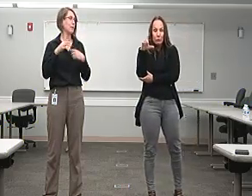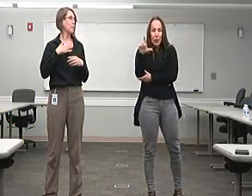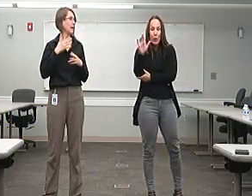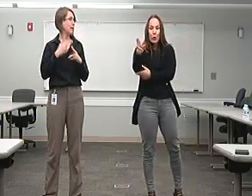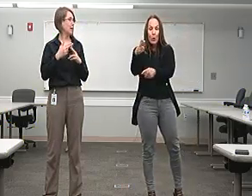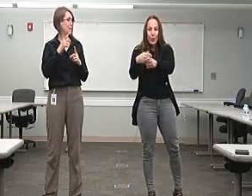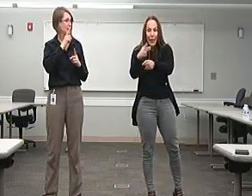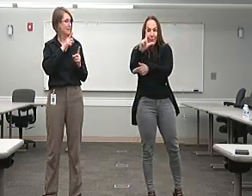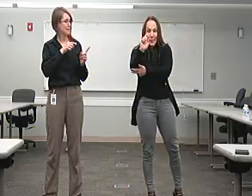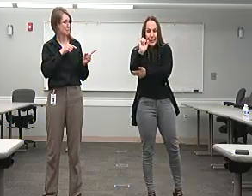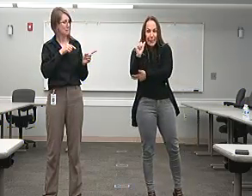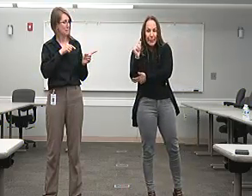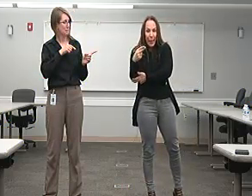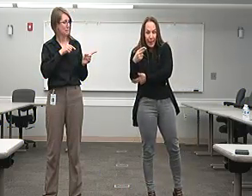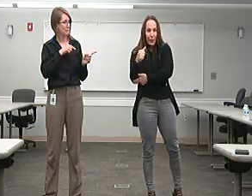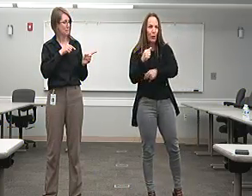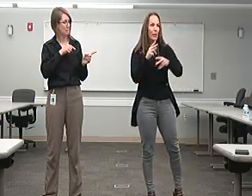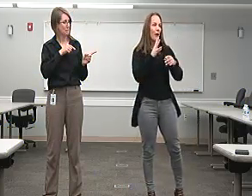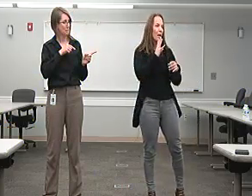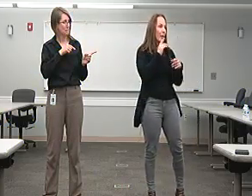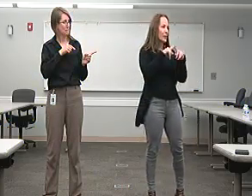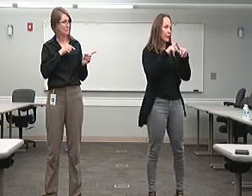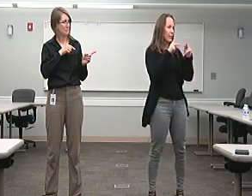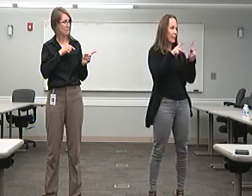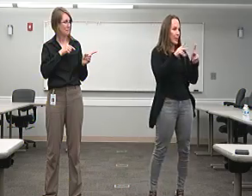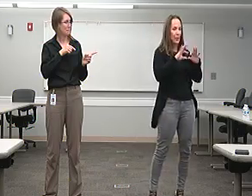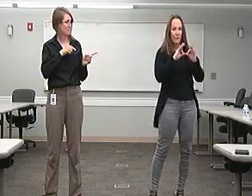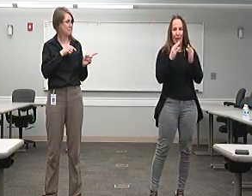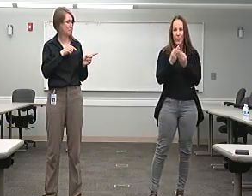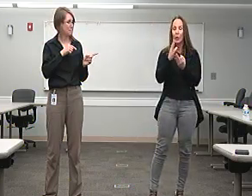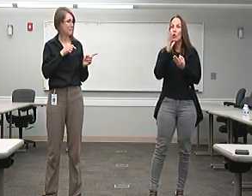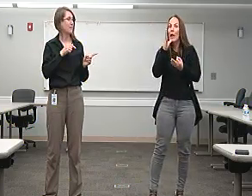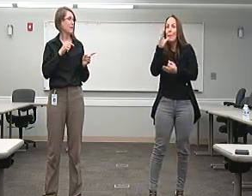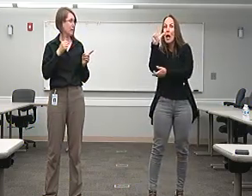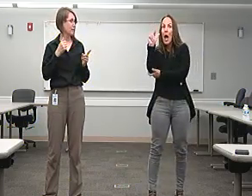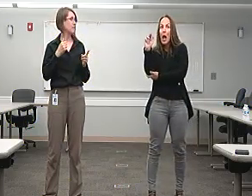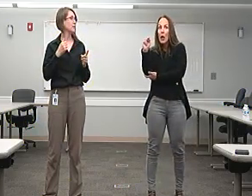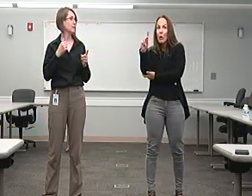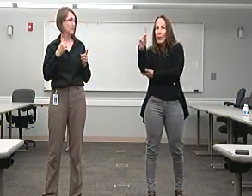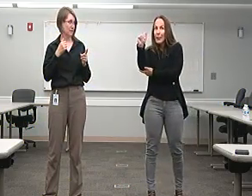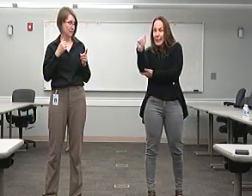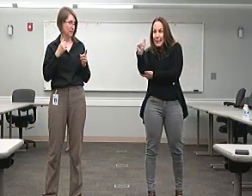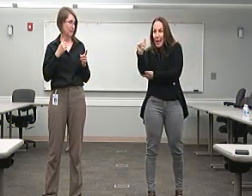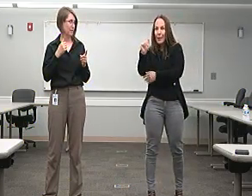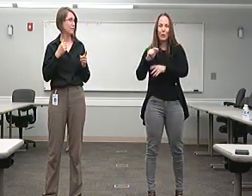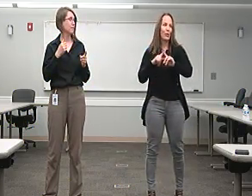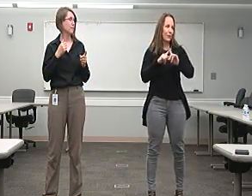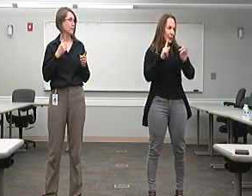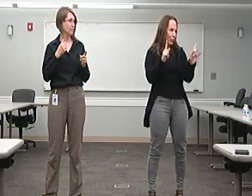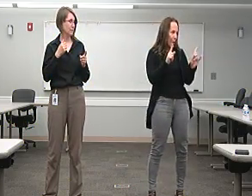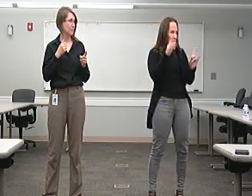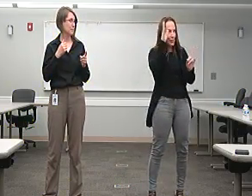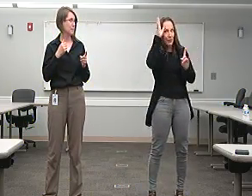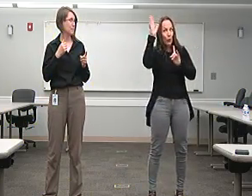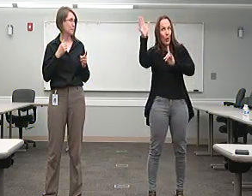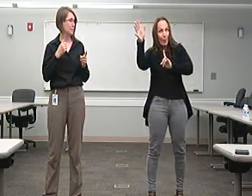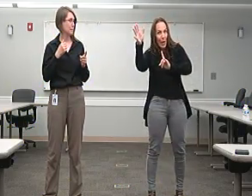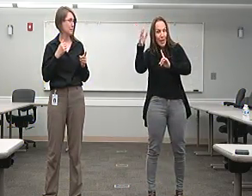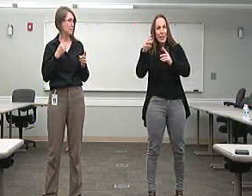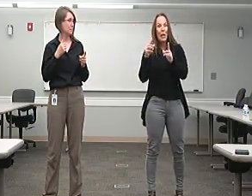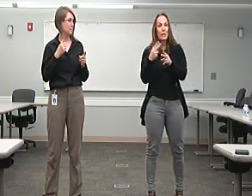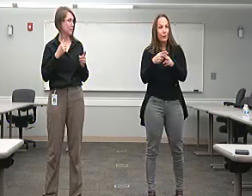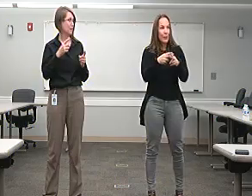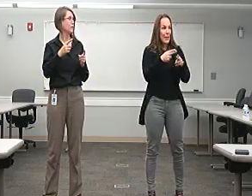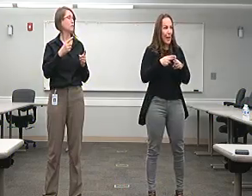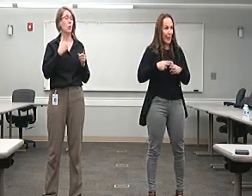is Leah. We talk about different people in our family, or Grandma Linda, the different grandmas and different grandpas, different